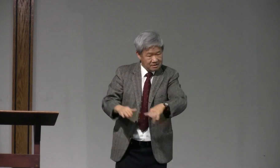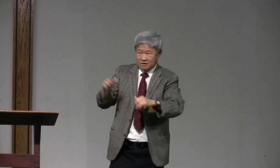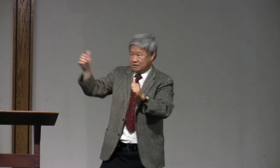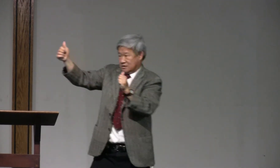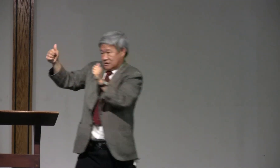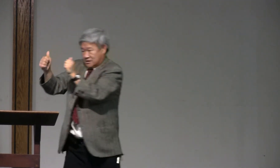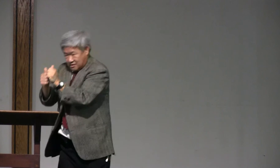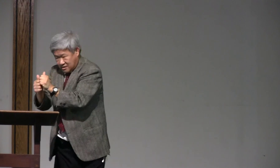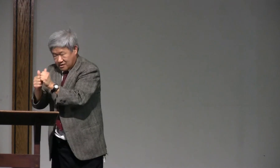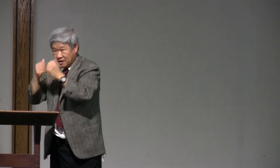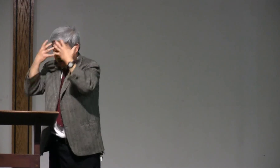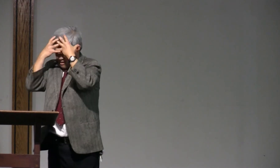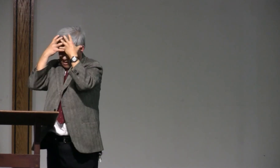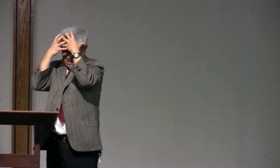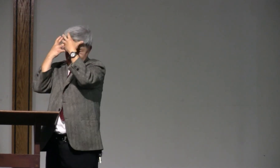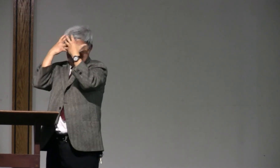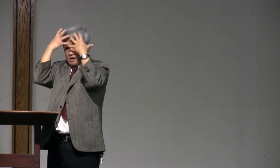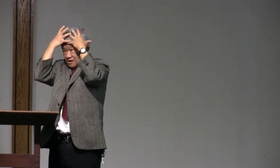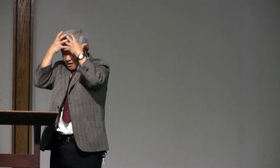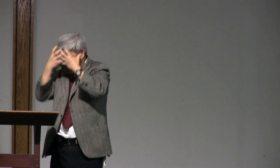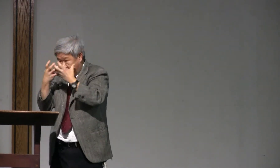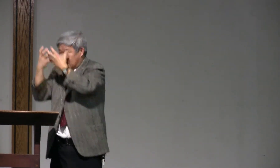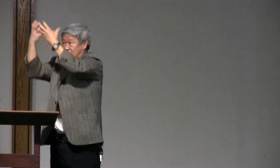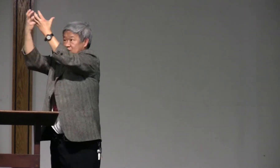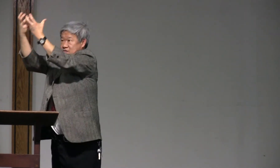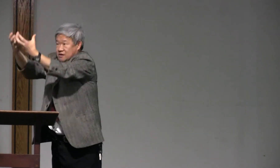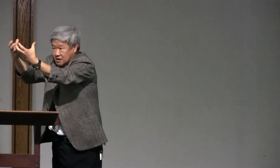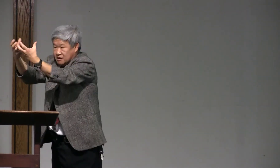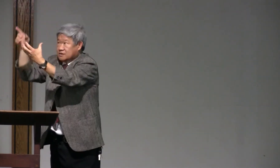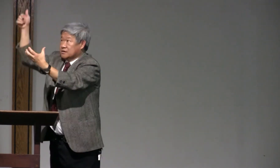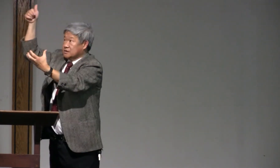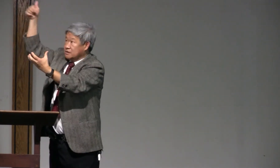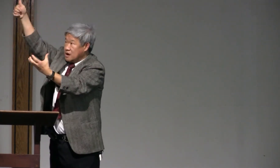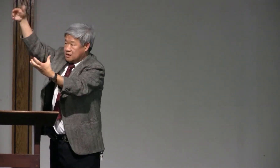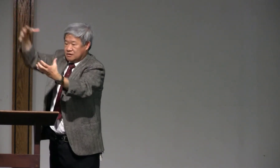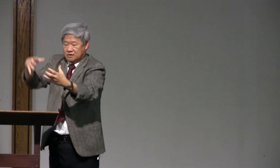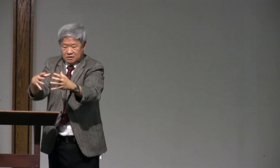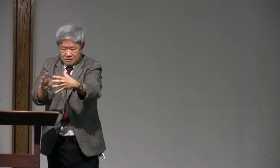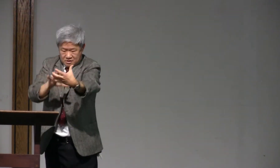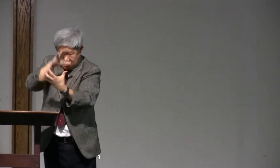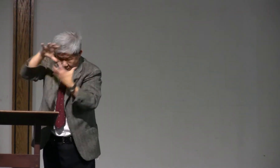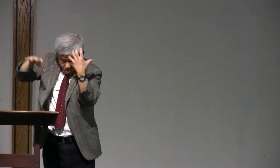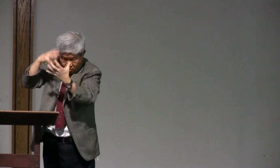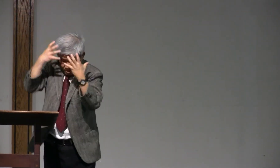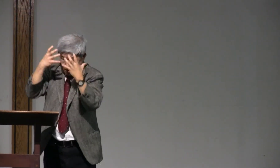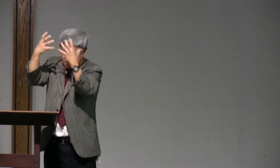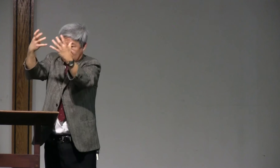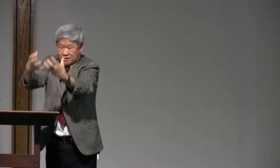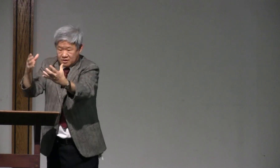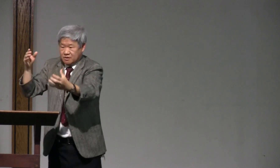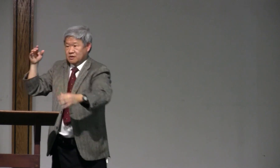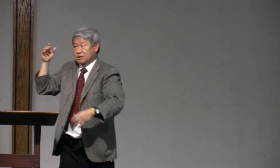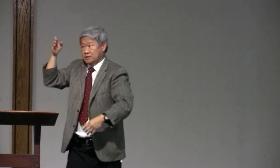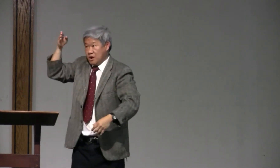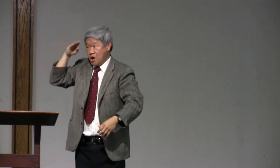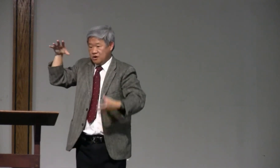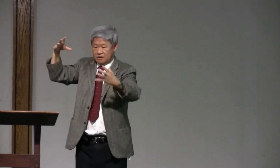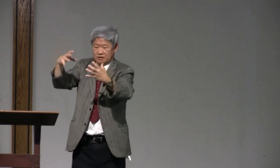That's the way it should be, rather than having all these worries. You give them to God,